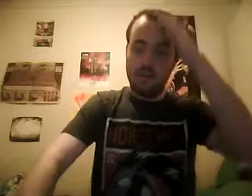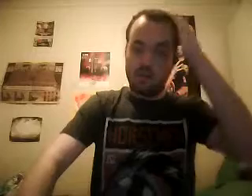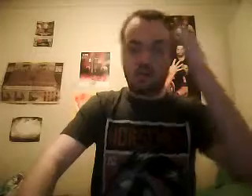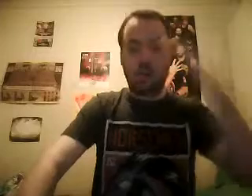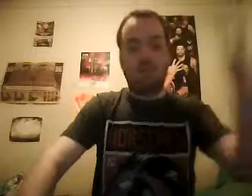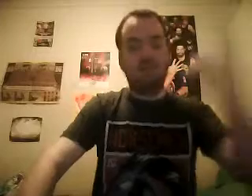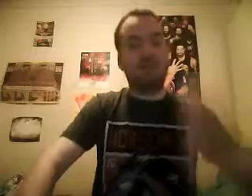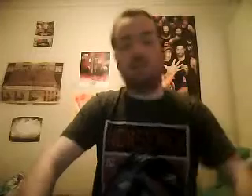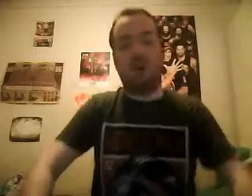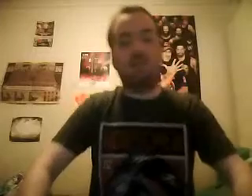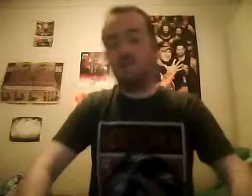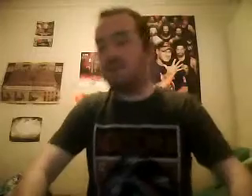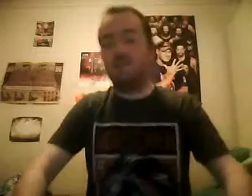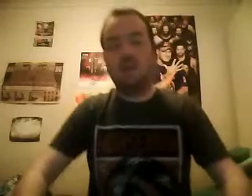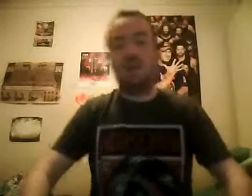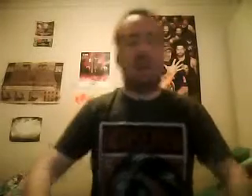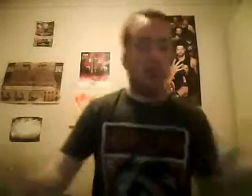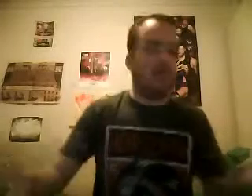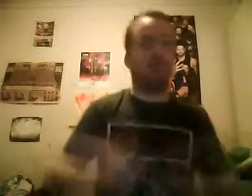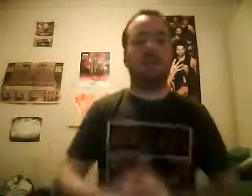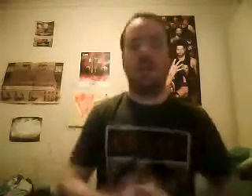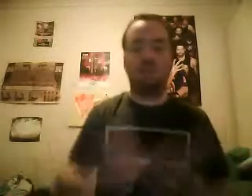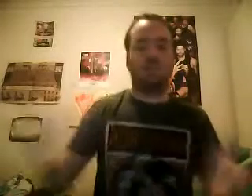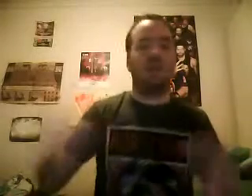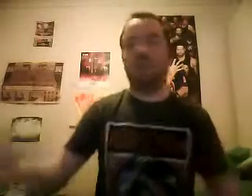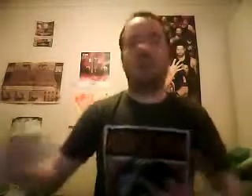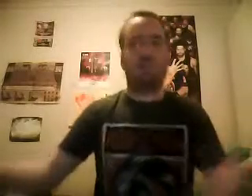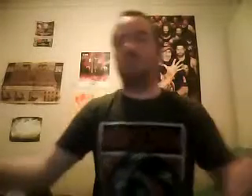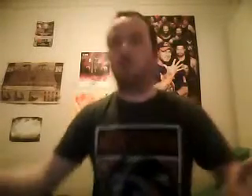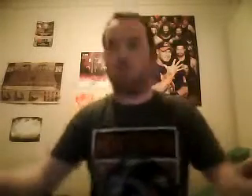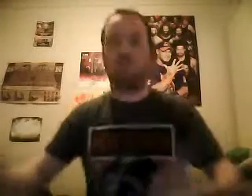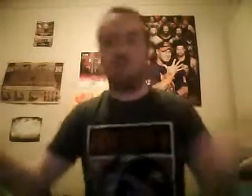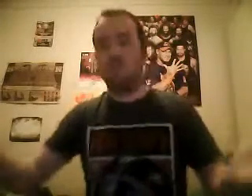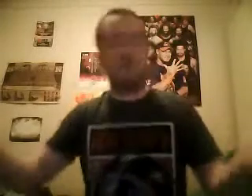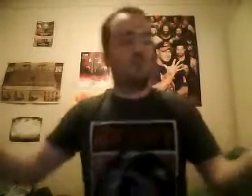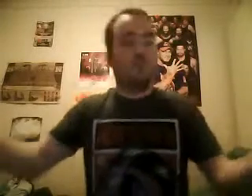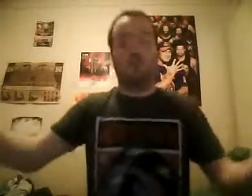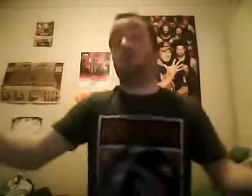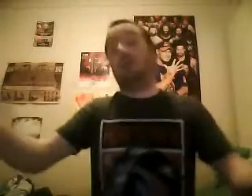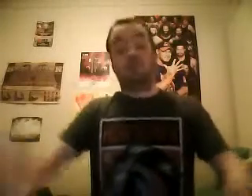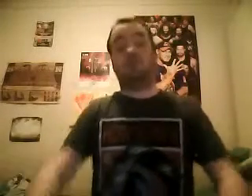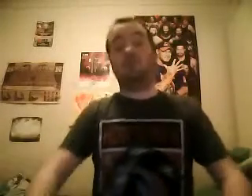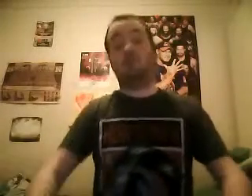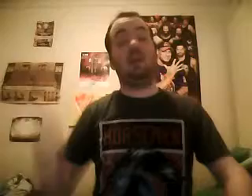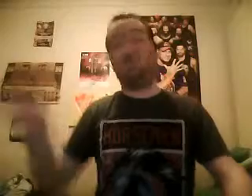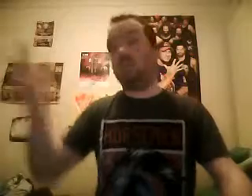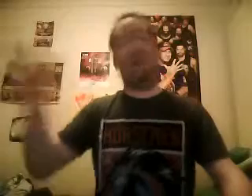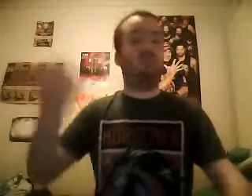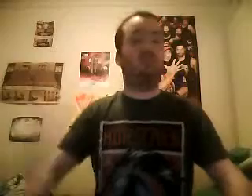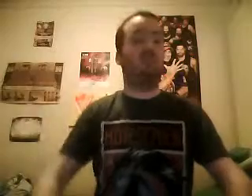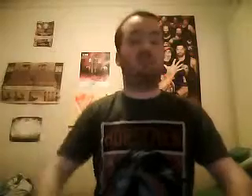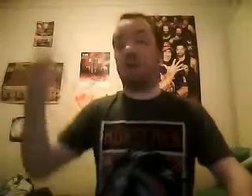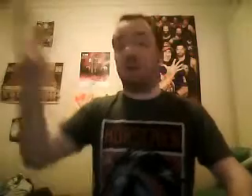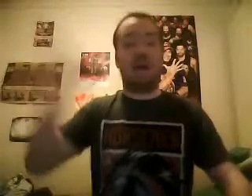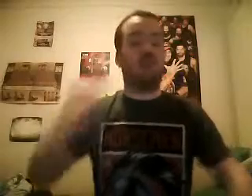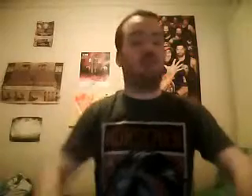So Kofi beat Owens. And I must say, the champions have been booked well. The champions have been booked well. They haven't lost